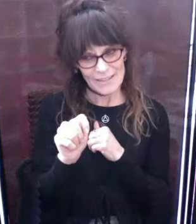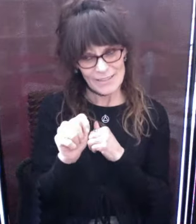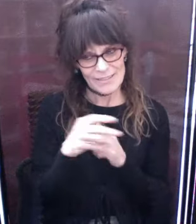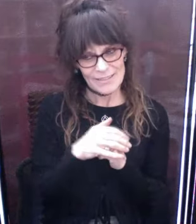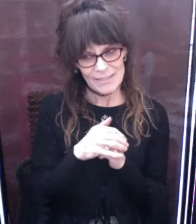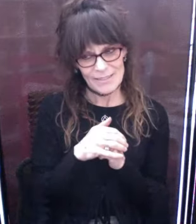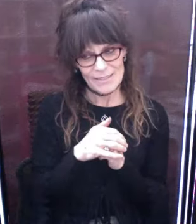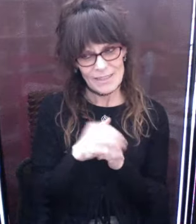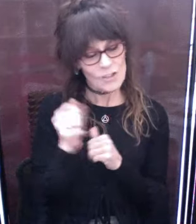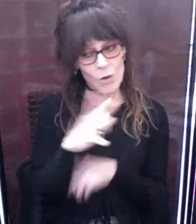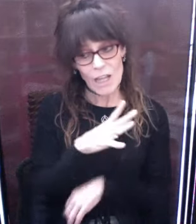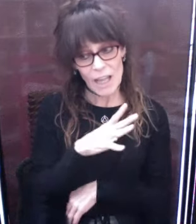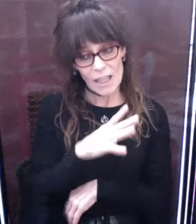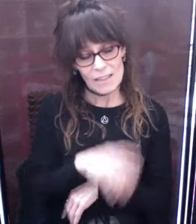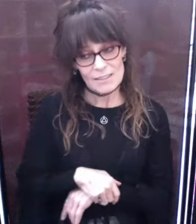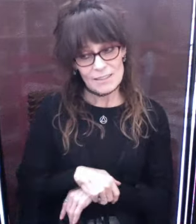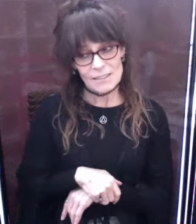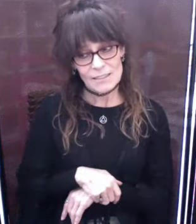okay. You guys taught me that.